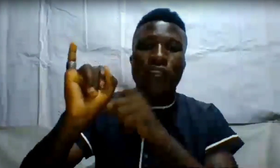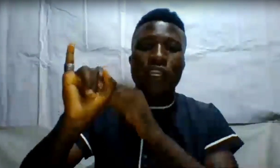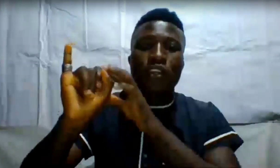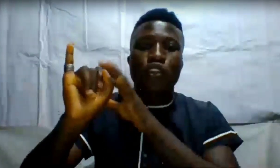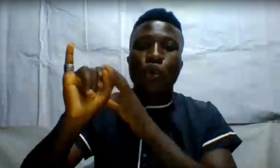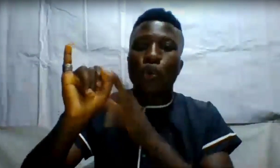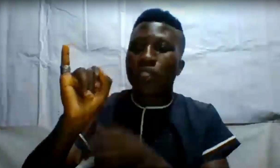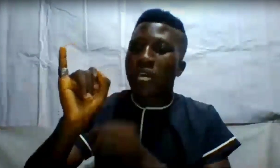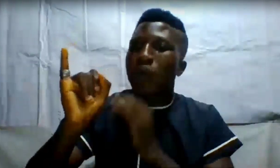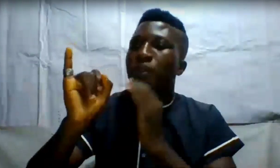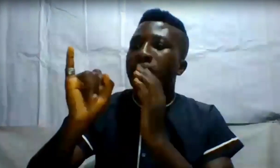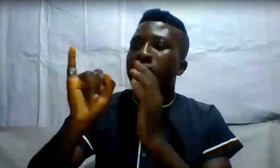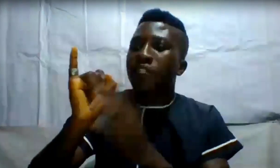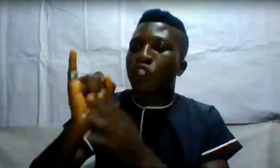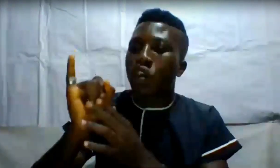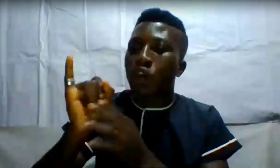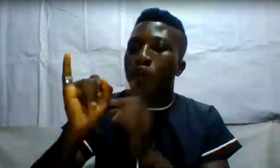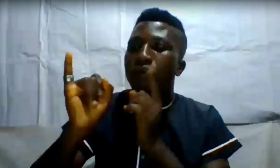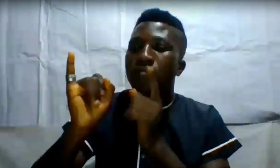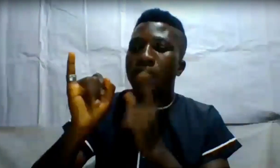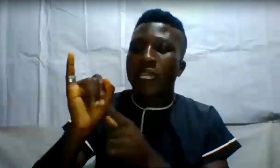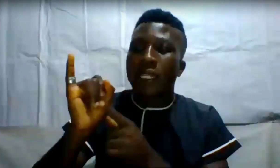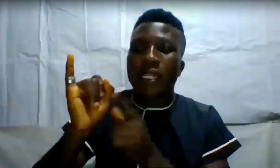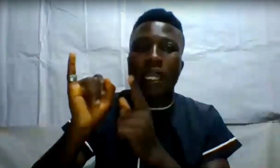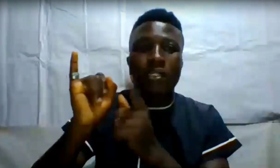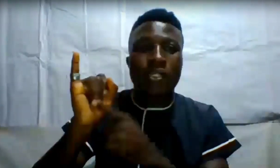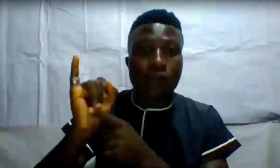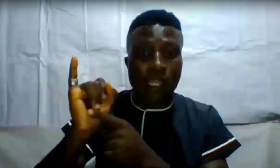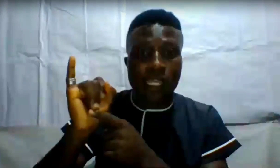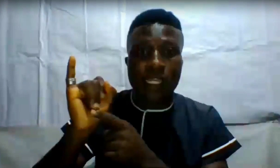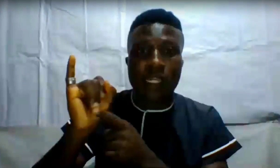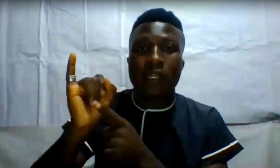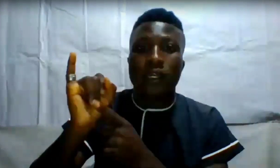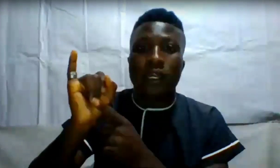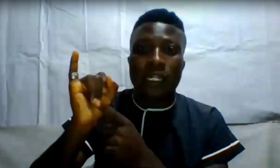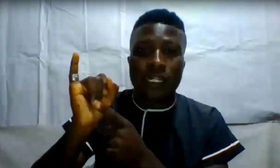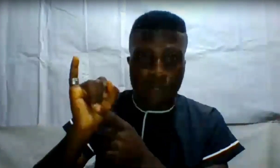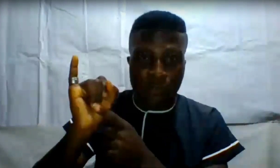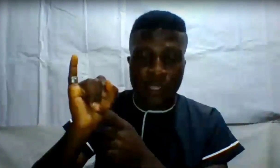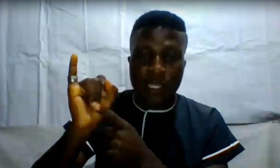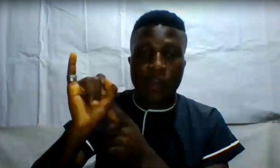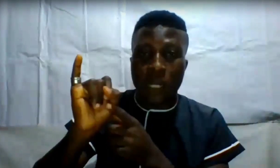down. The thumb, the index, the ring, and the middle finger all goes down, holding each